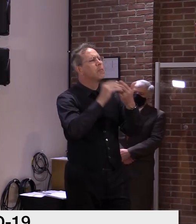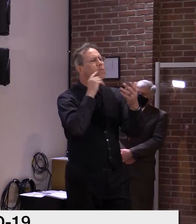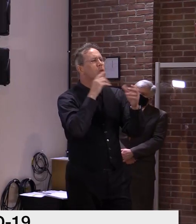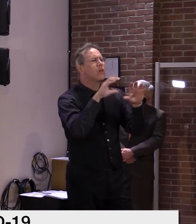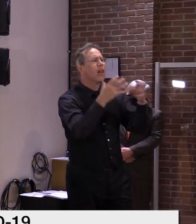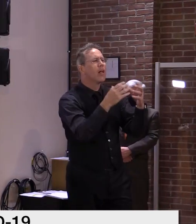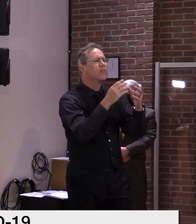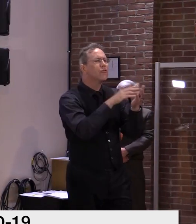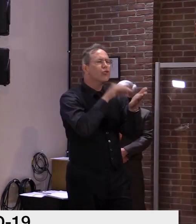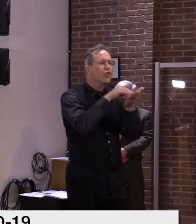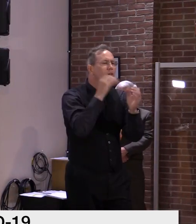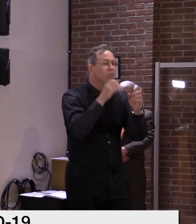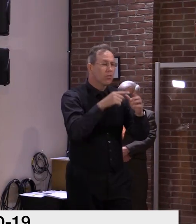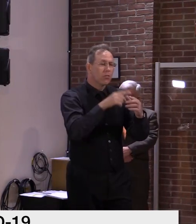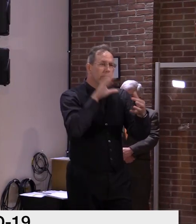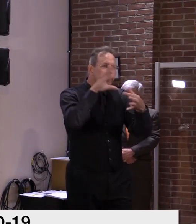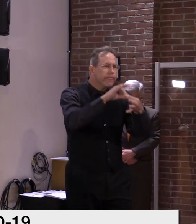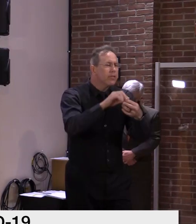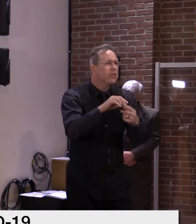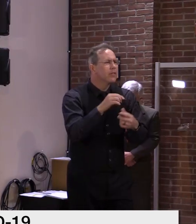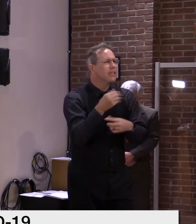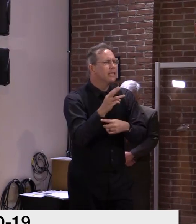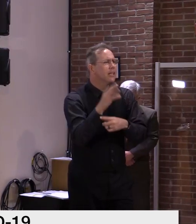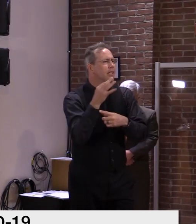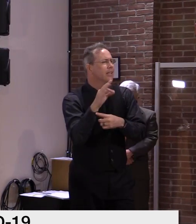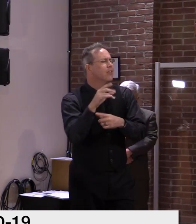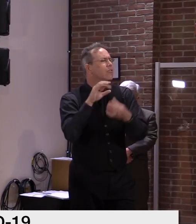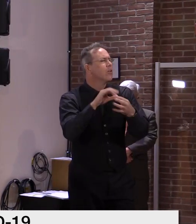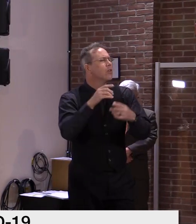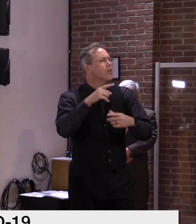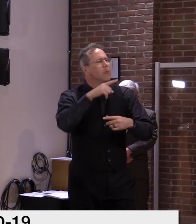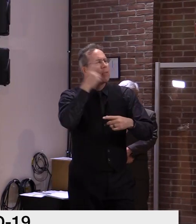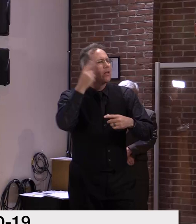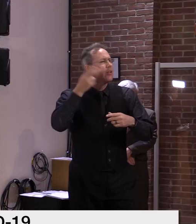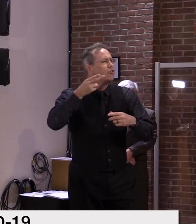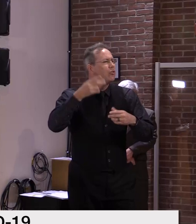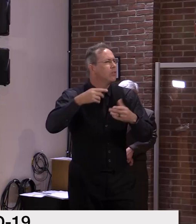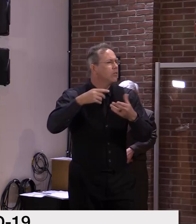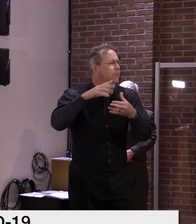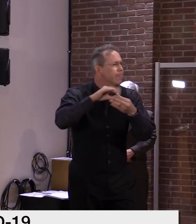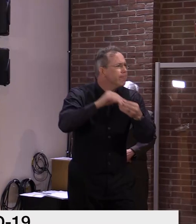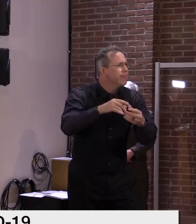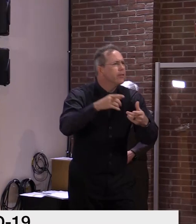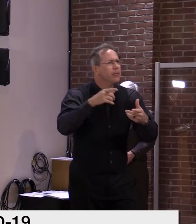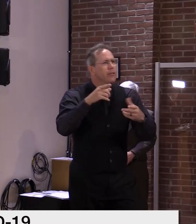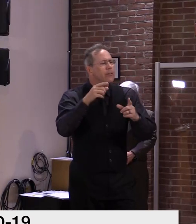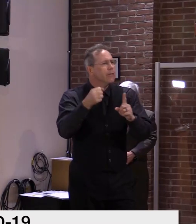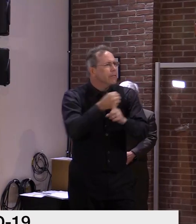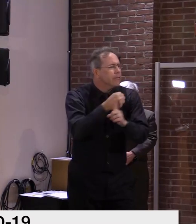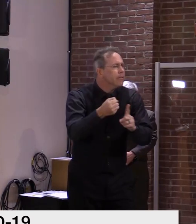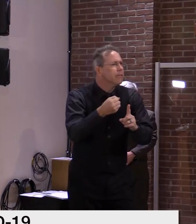districts? Thankfully, I think Secretary French is on. Secretary French?